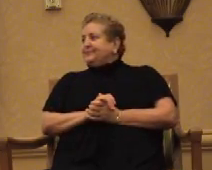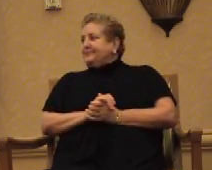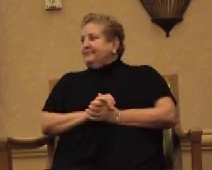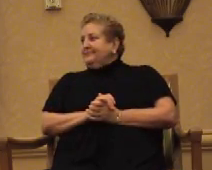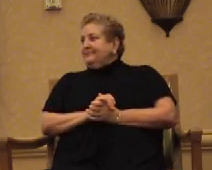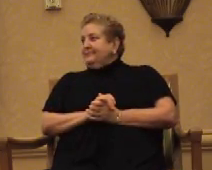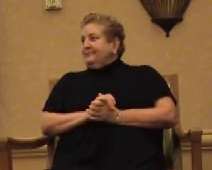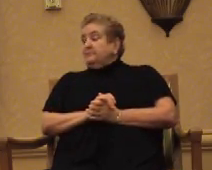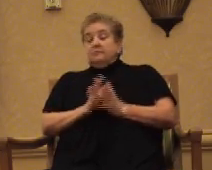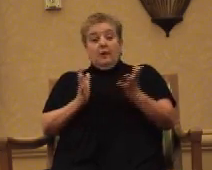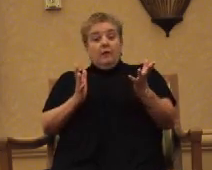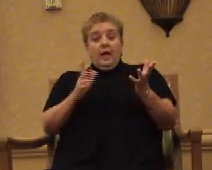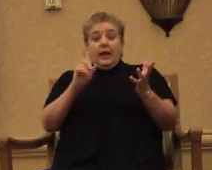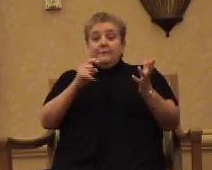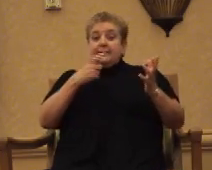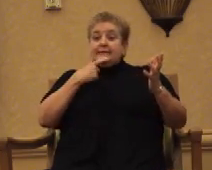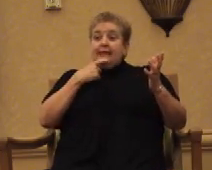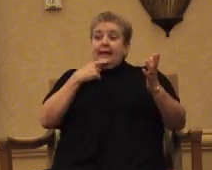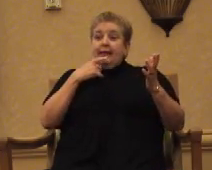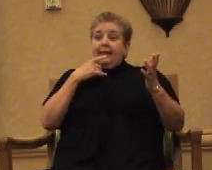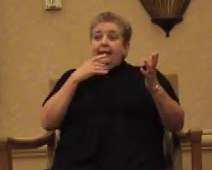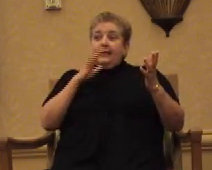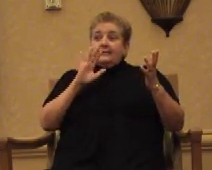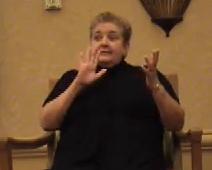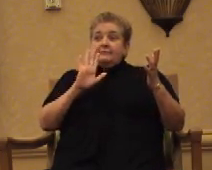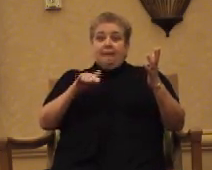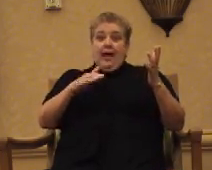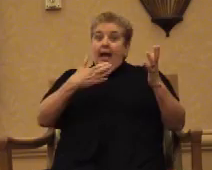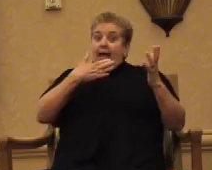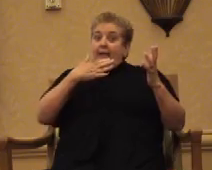which I must say is a personal best.